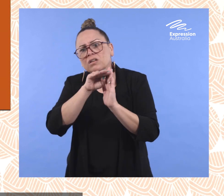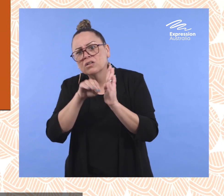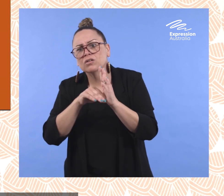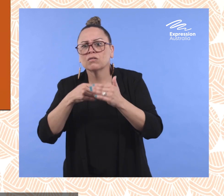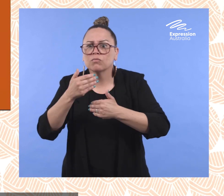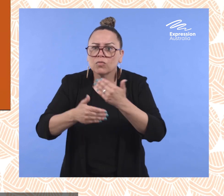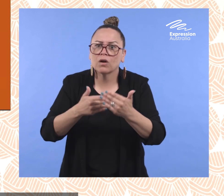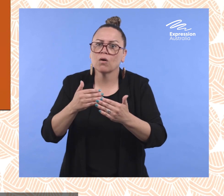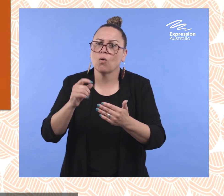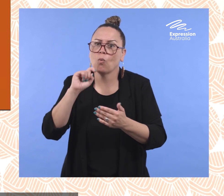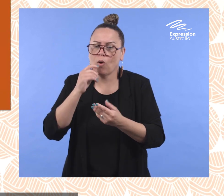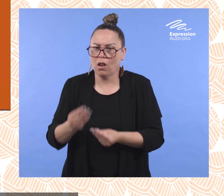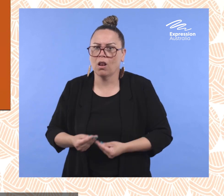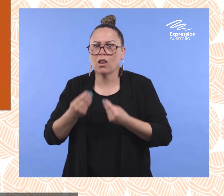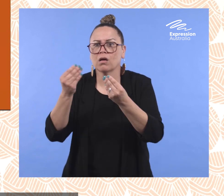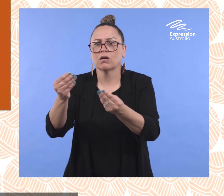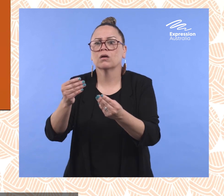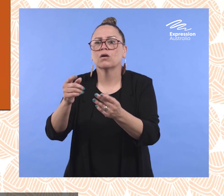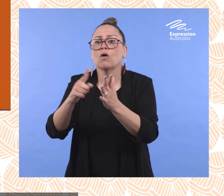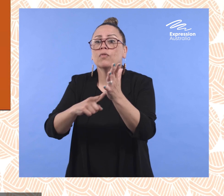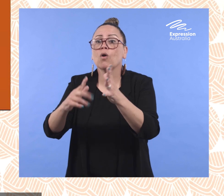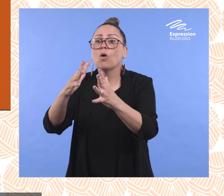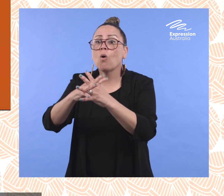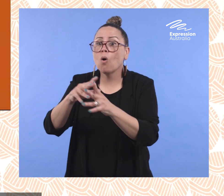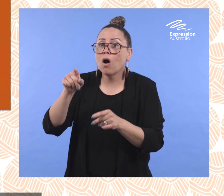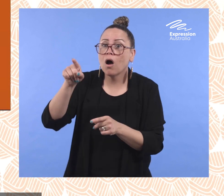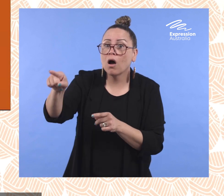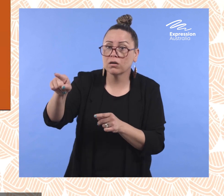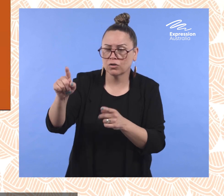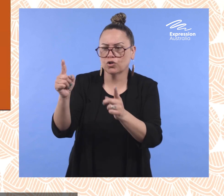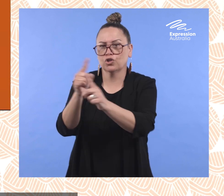procedures, well, that will go into law, right? So